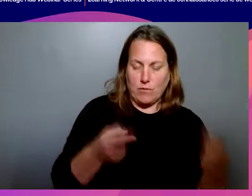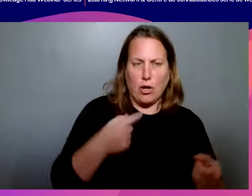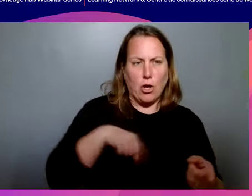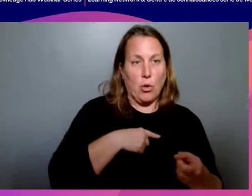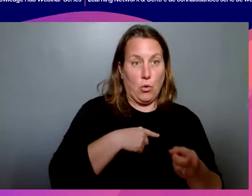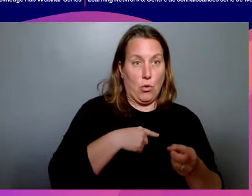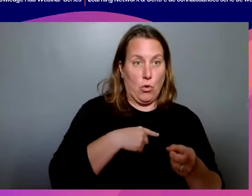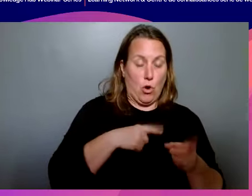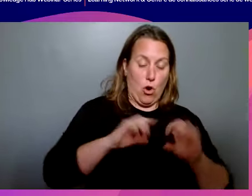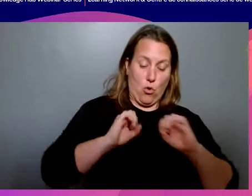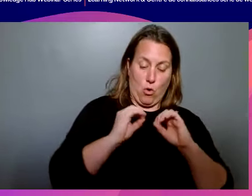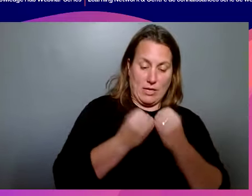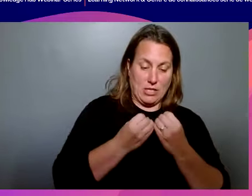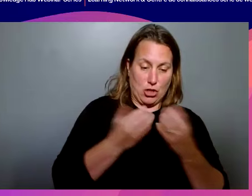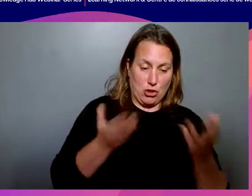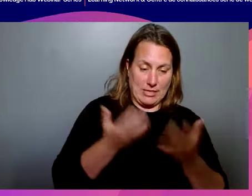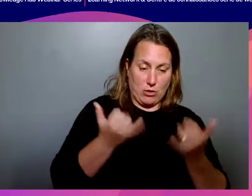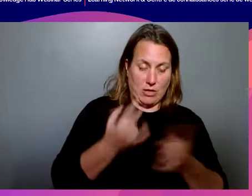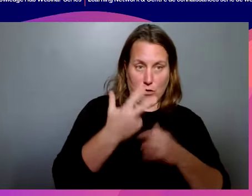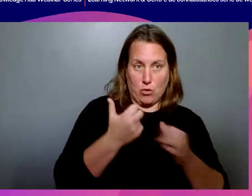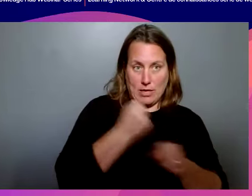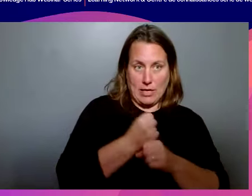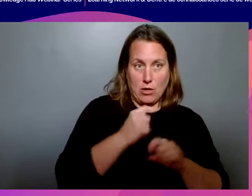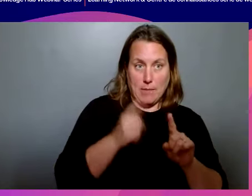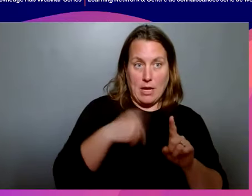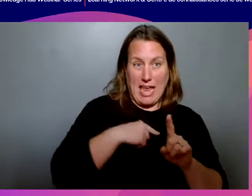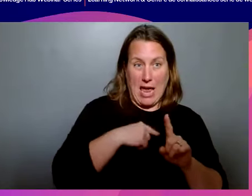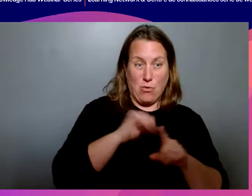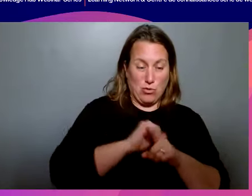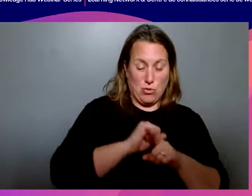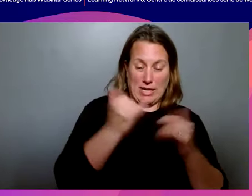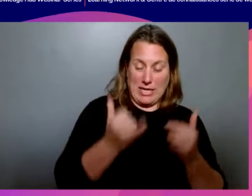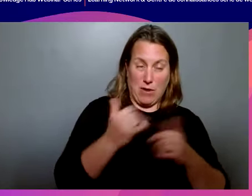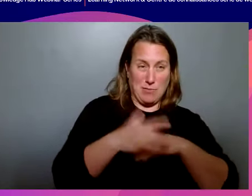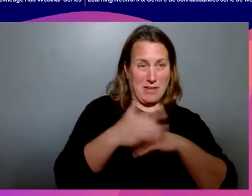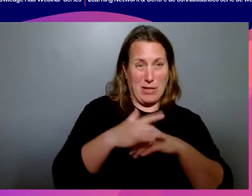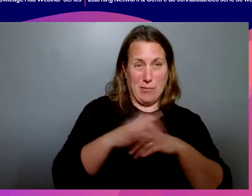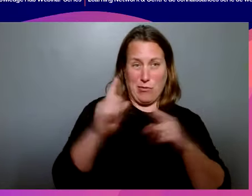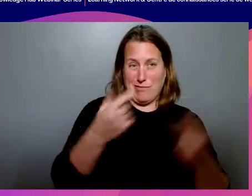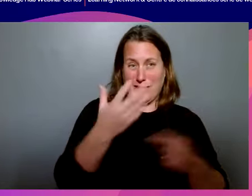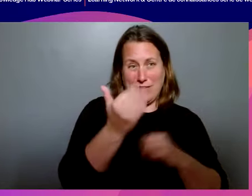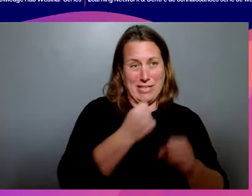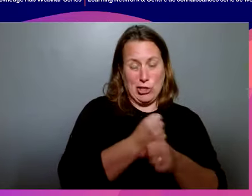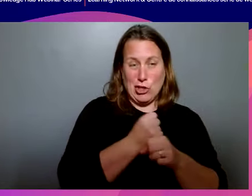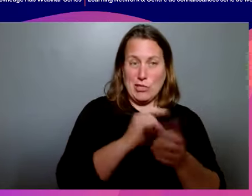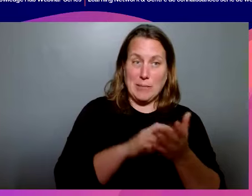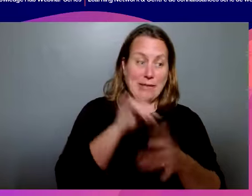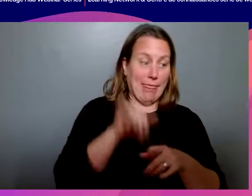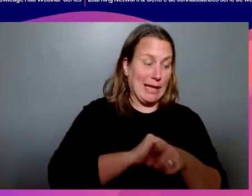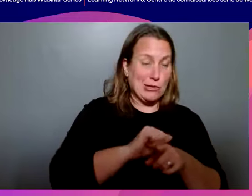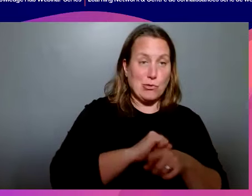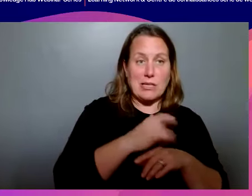as an organization for about 3 years, but we've been doing those trainings for almost 15. And so those trainings are created